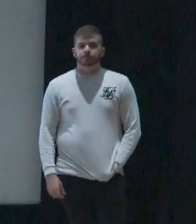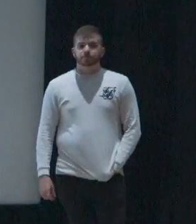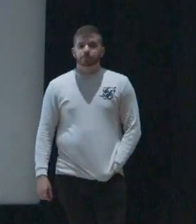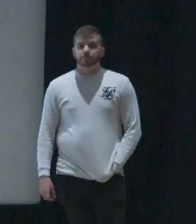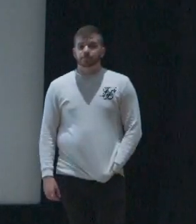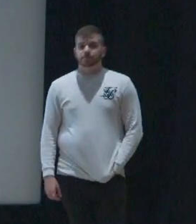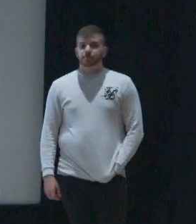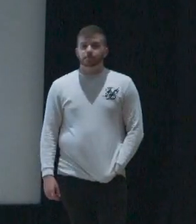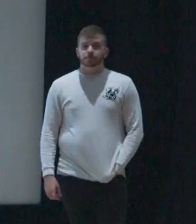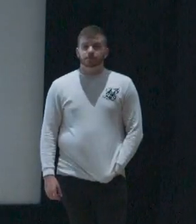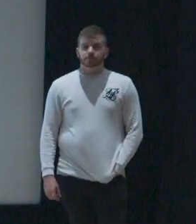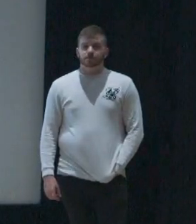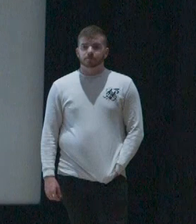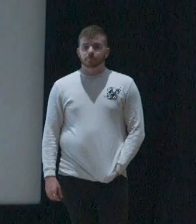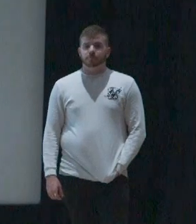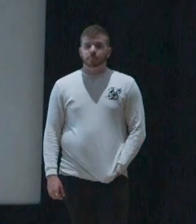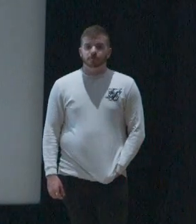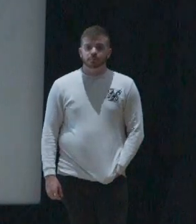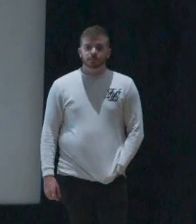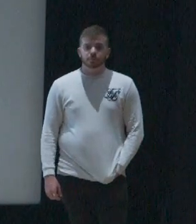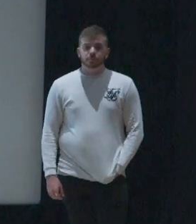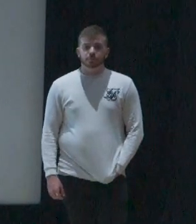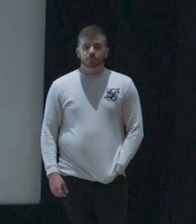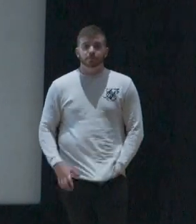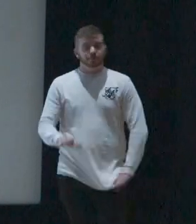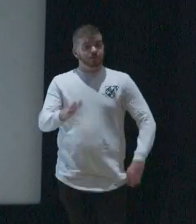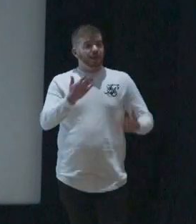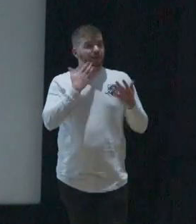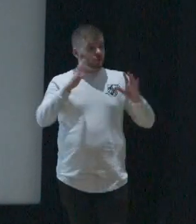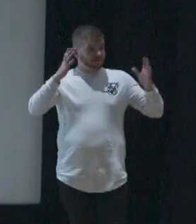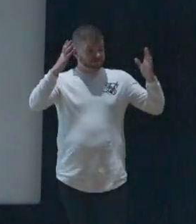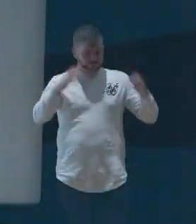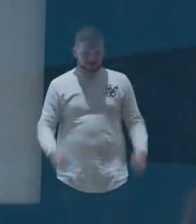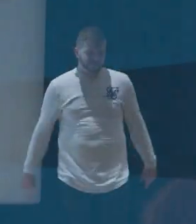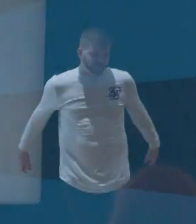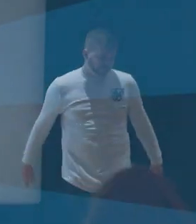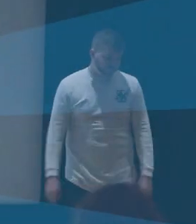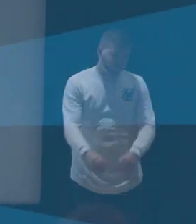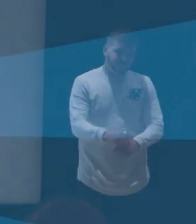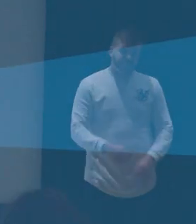Anybody else? No? Okay. Thank you very much.